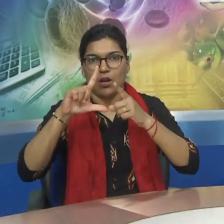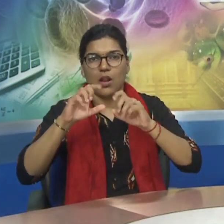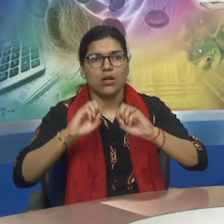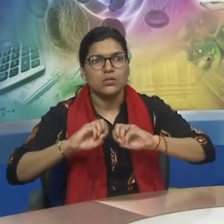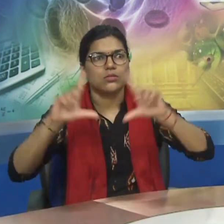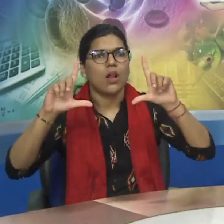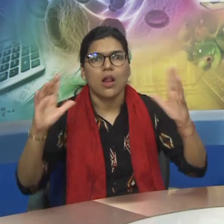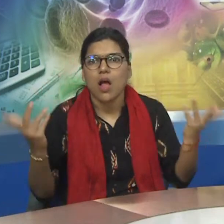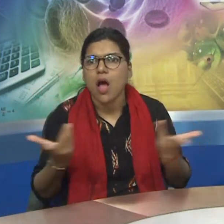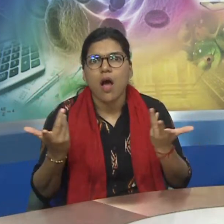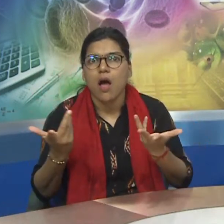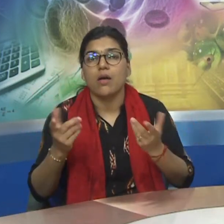So when we start our